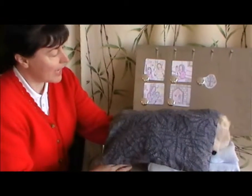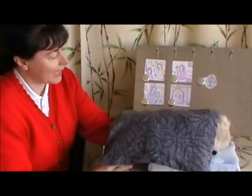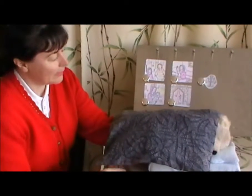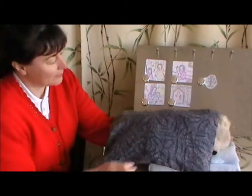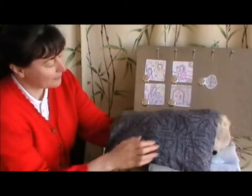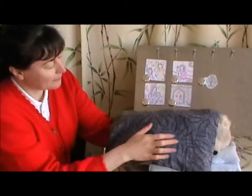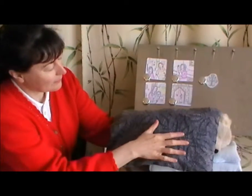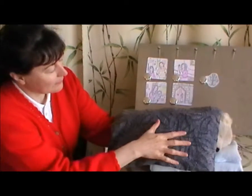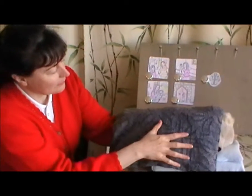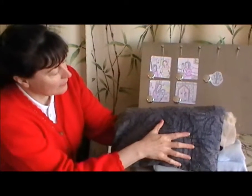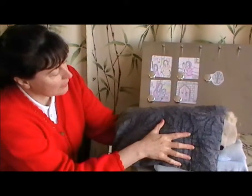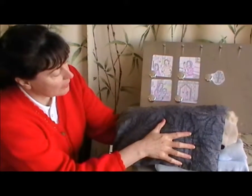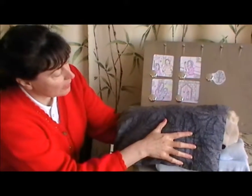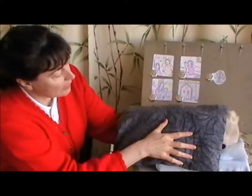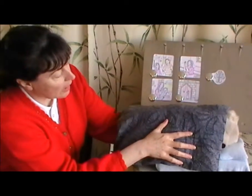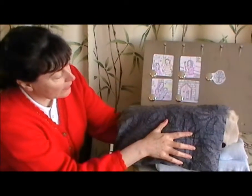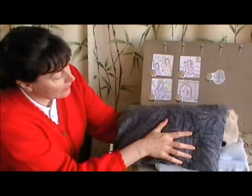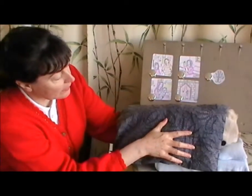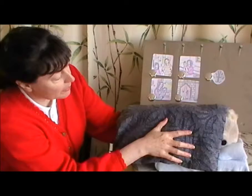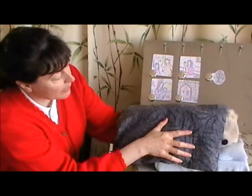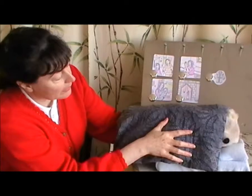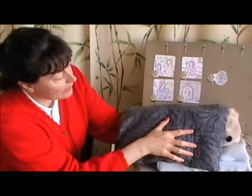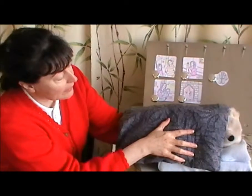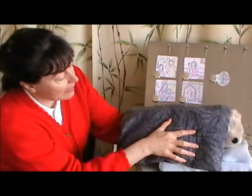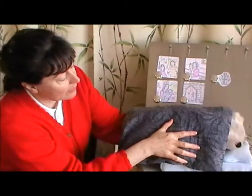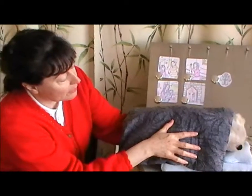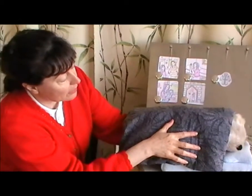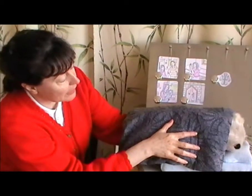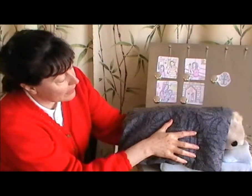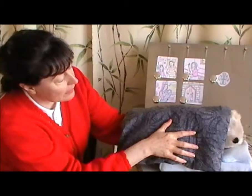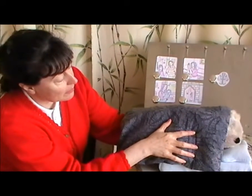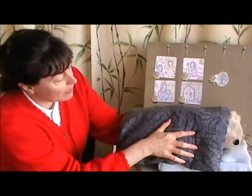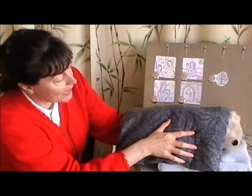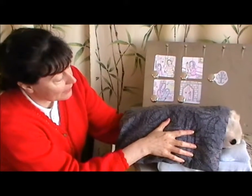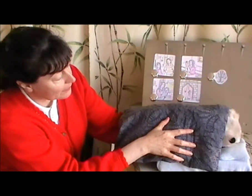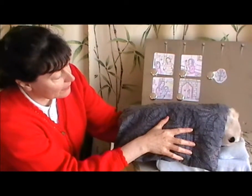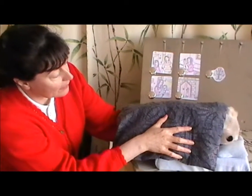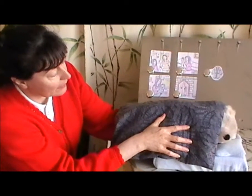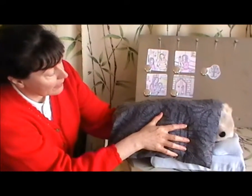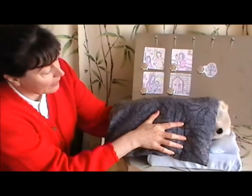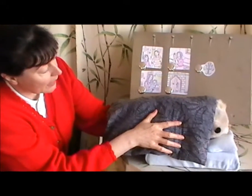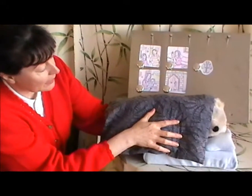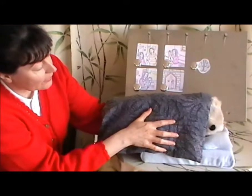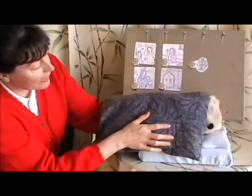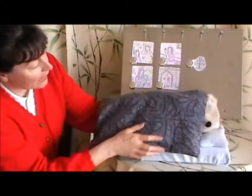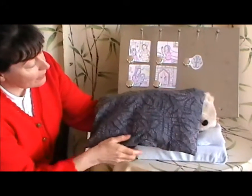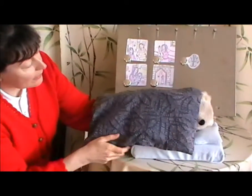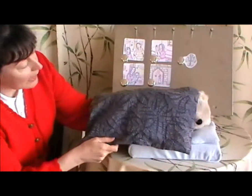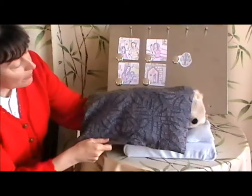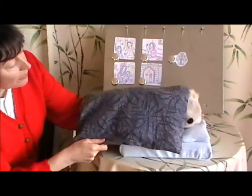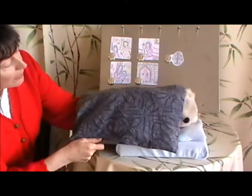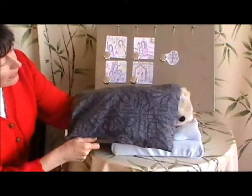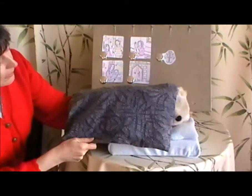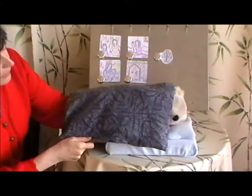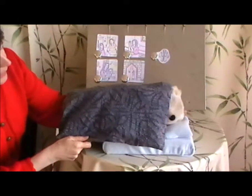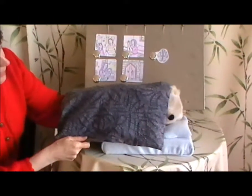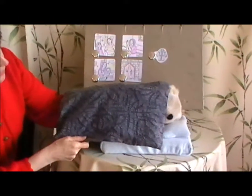when God speaks to Samuel when he's in bed. And he shouts, Samuel,